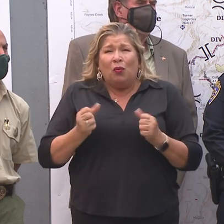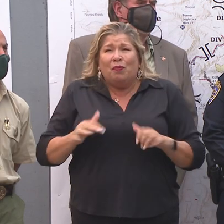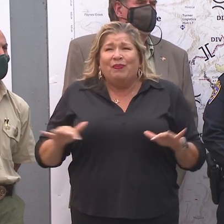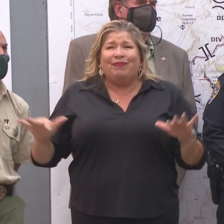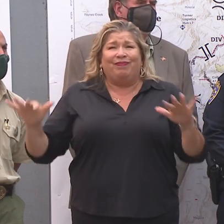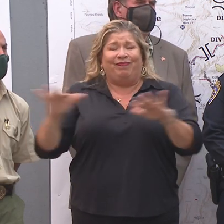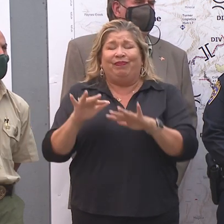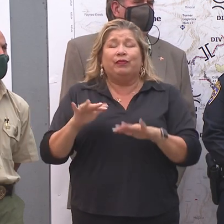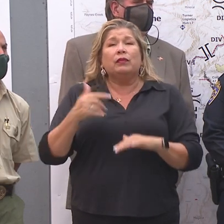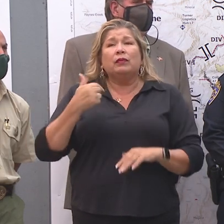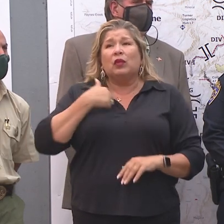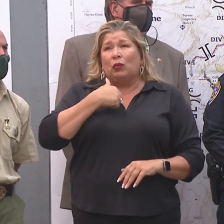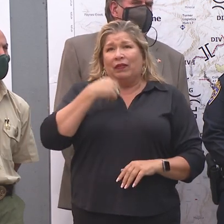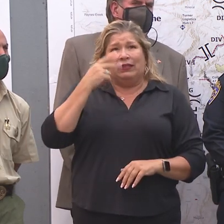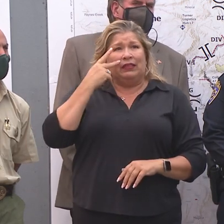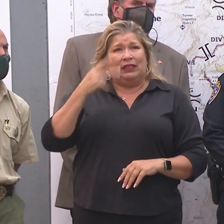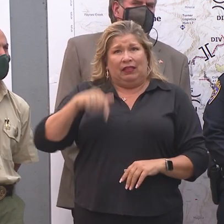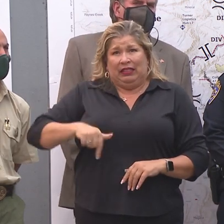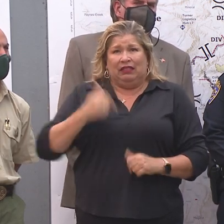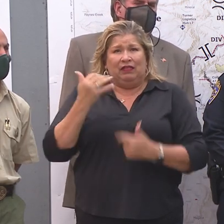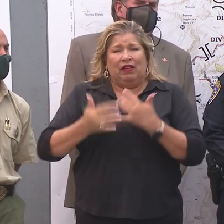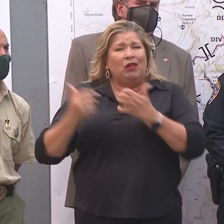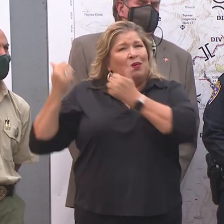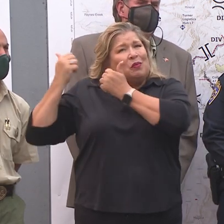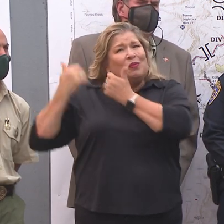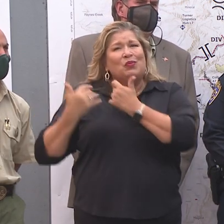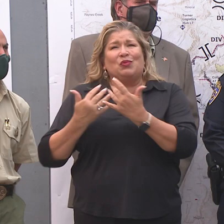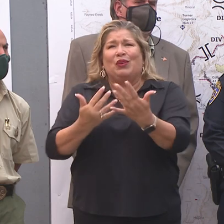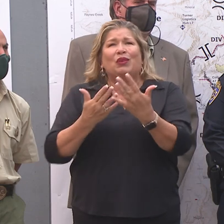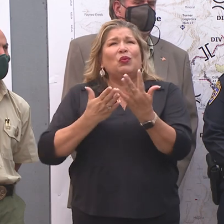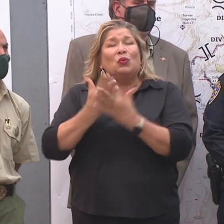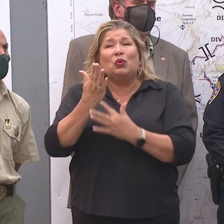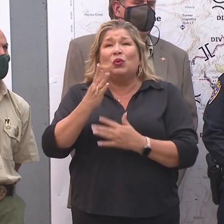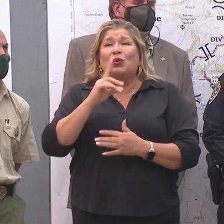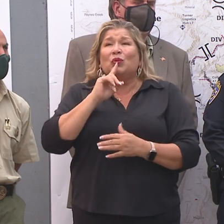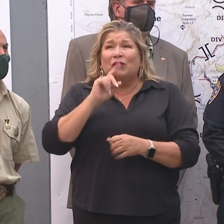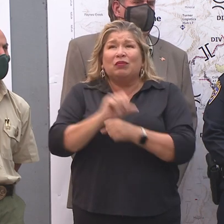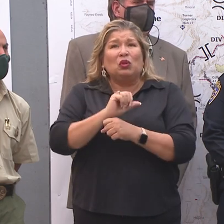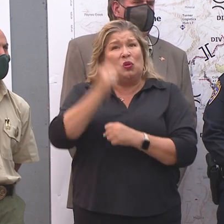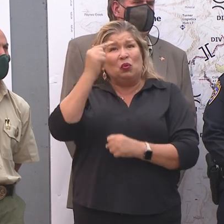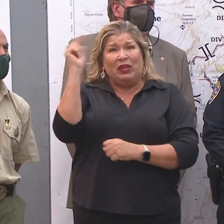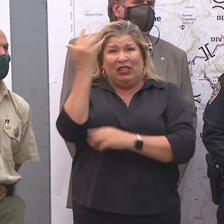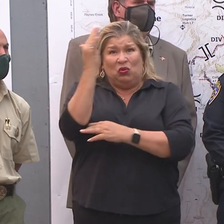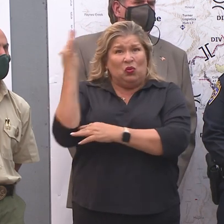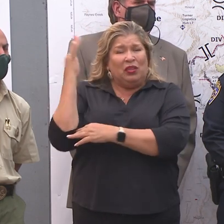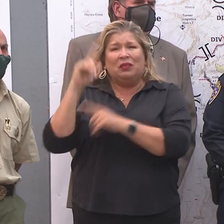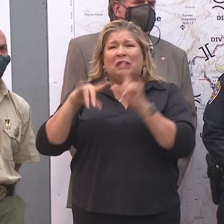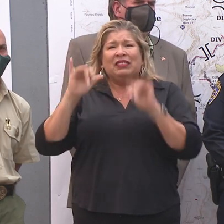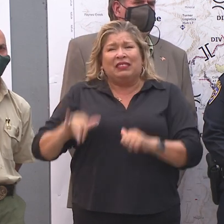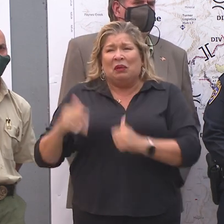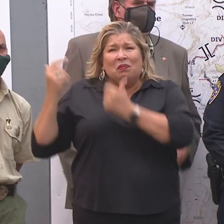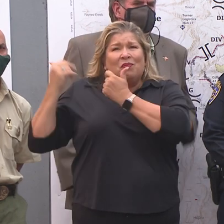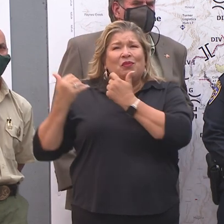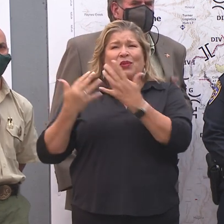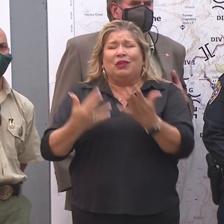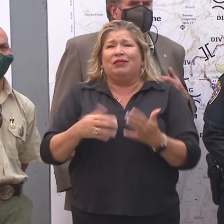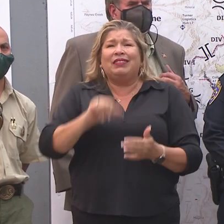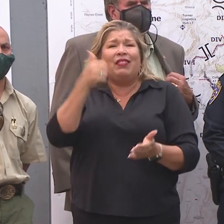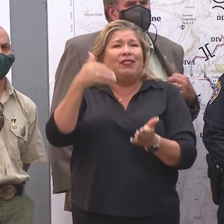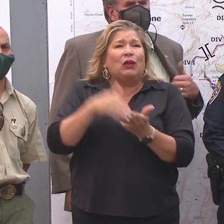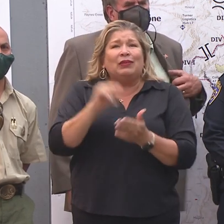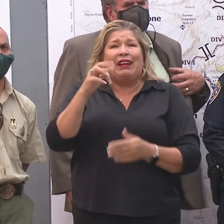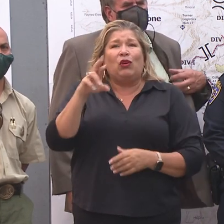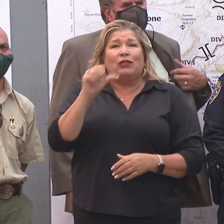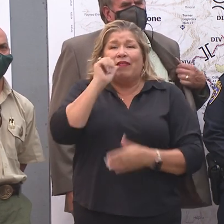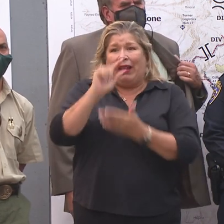seen this burn through live timber in the tens of thousands of acres an hour